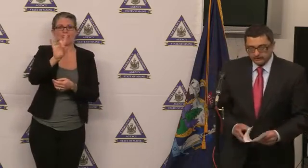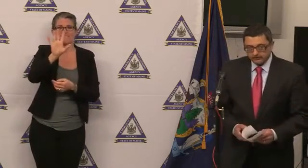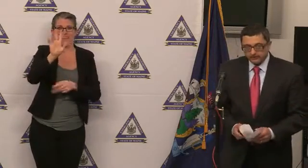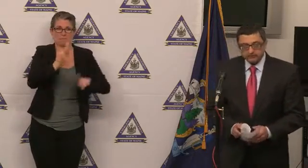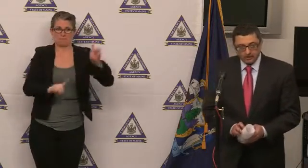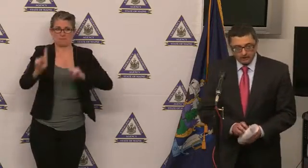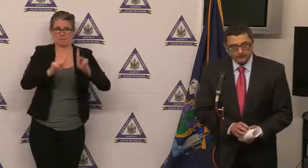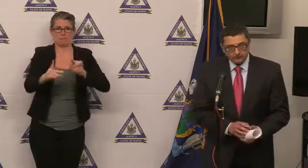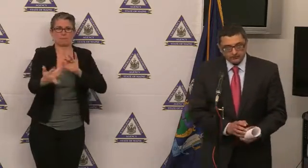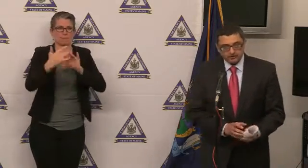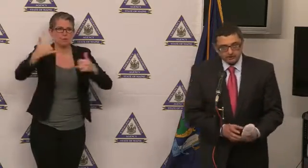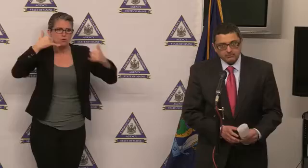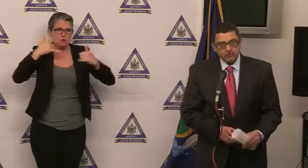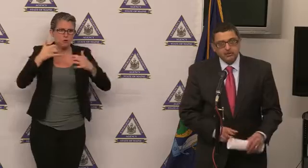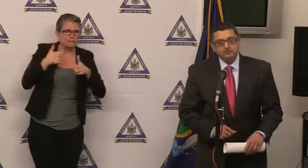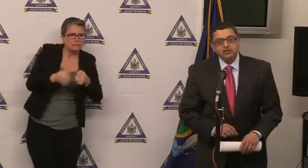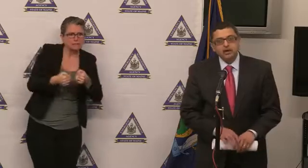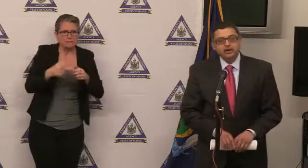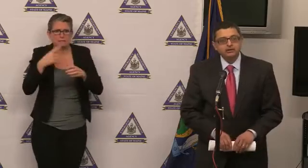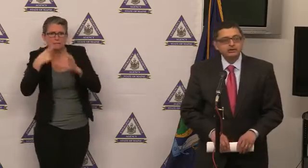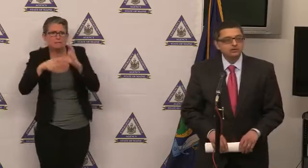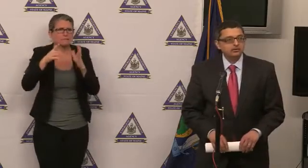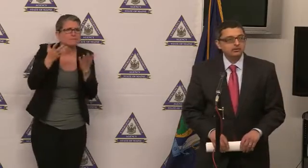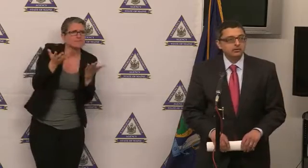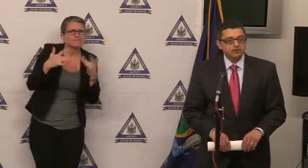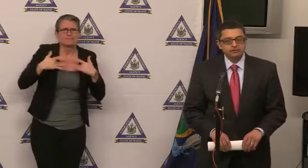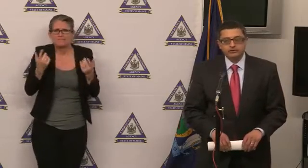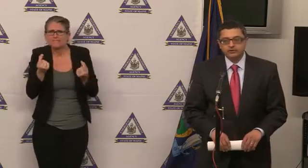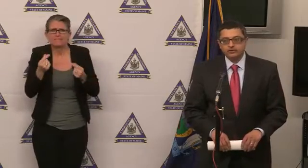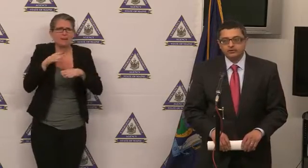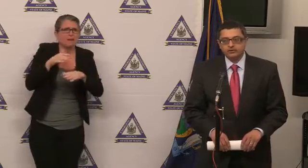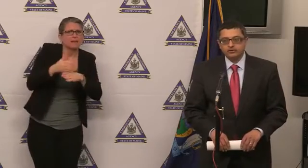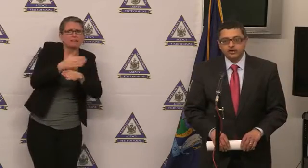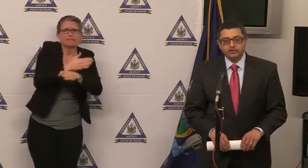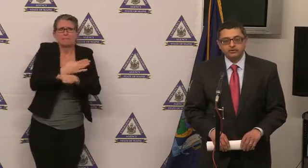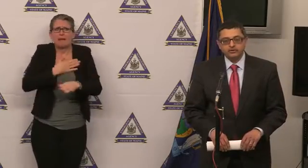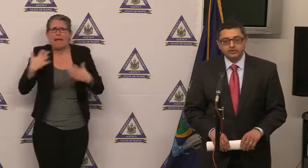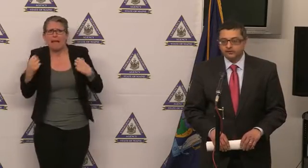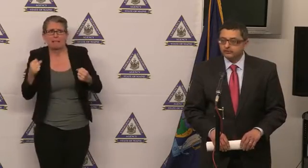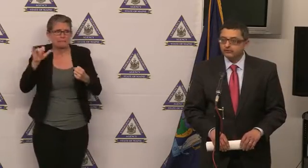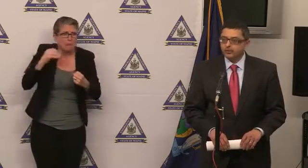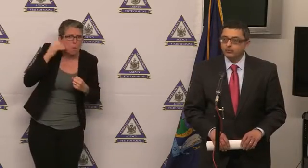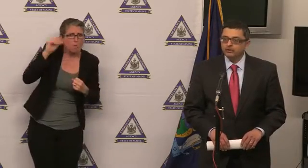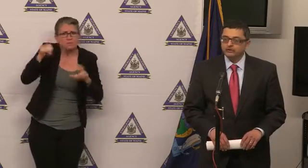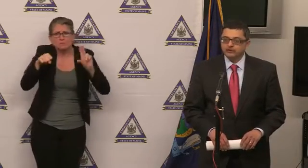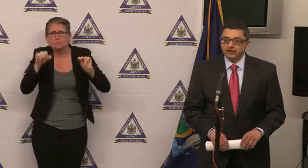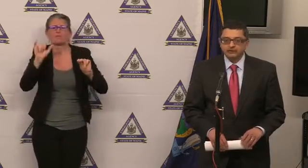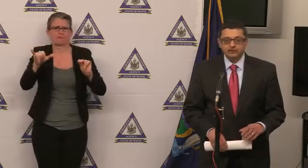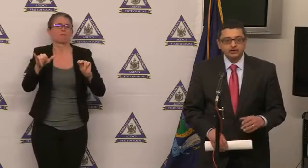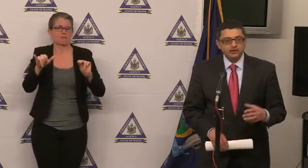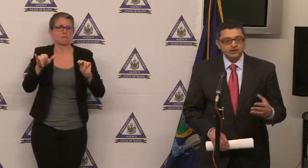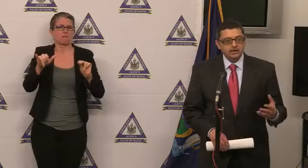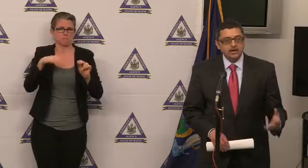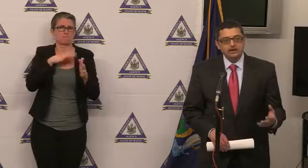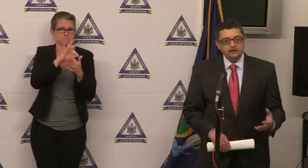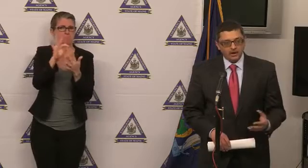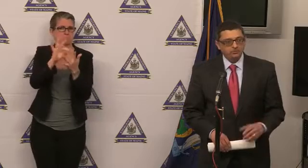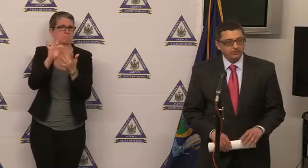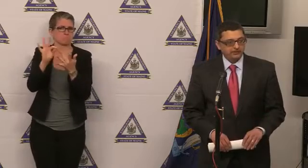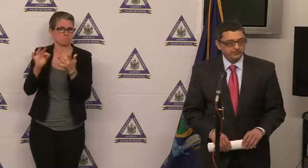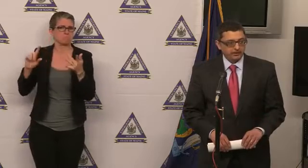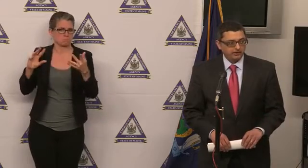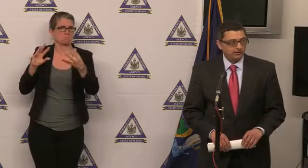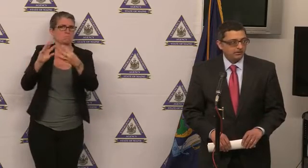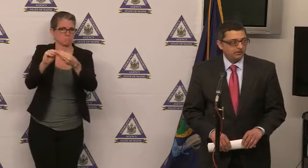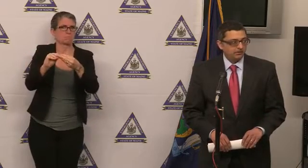I'd like to just pause there for a quick moment and note that the cases that we detect in any